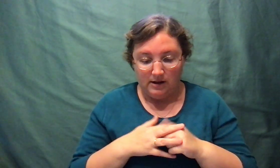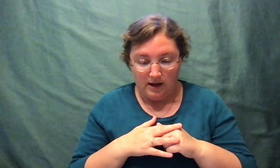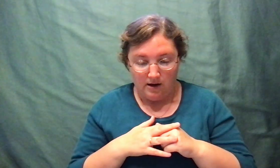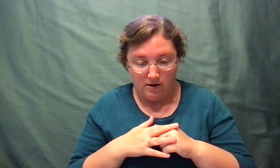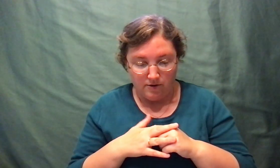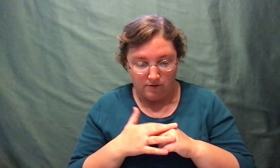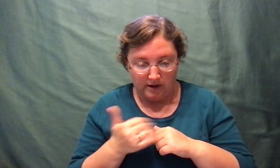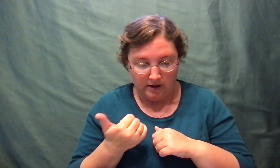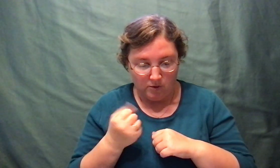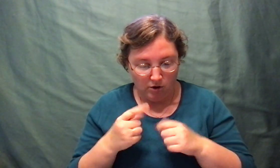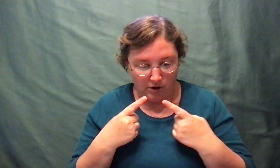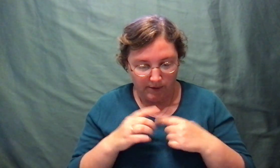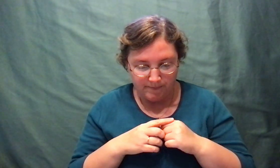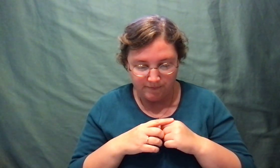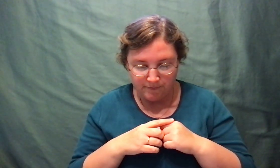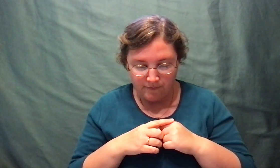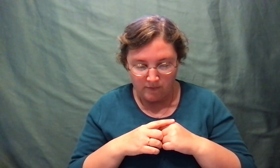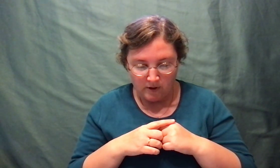that, another thing that can work.